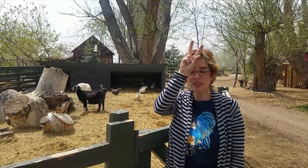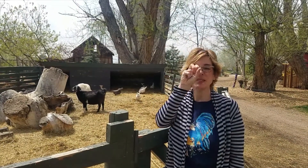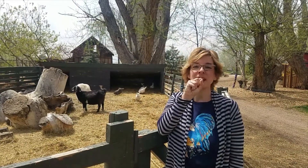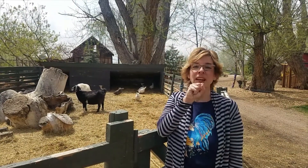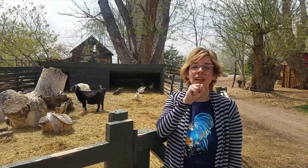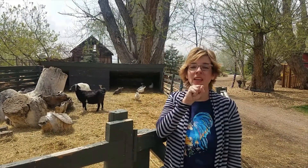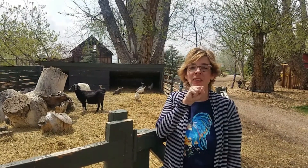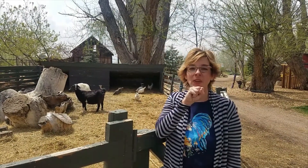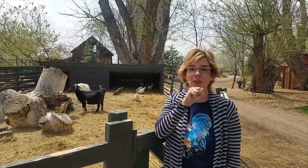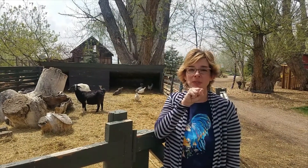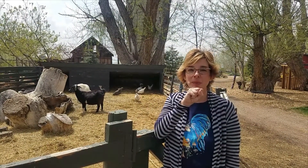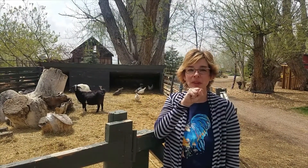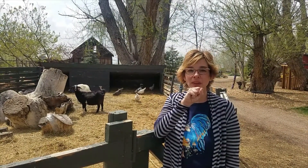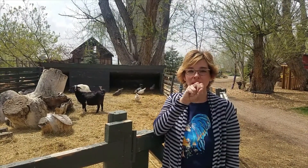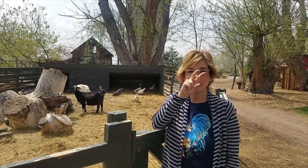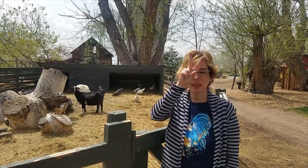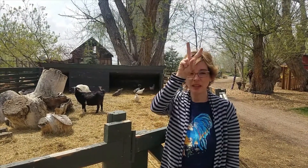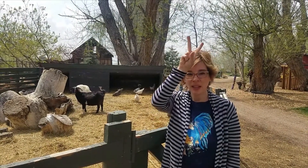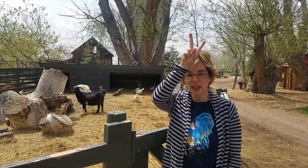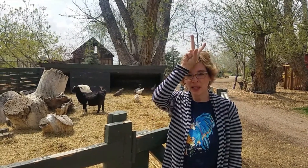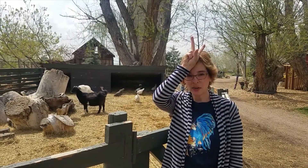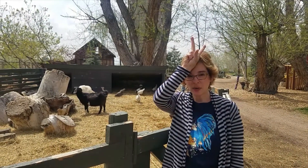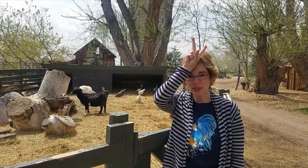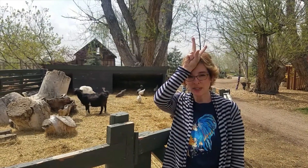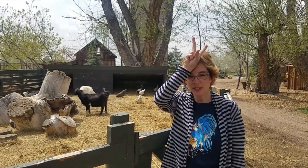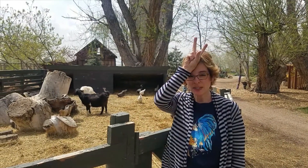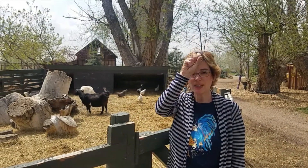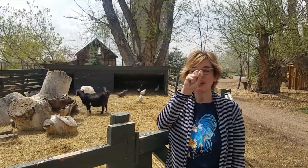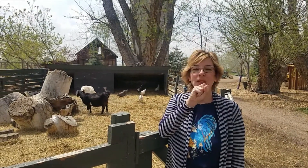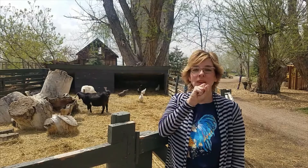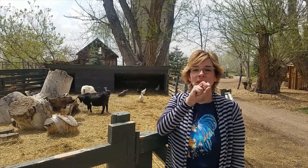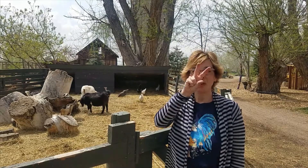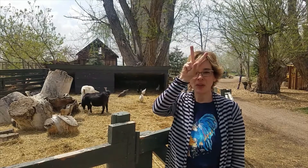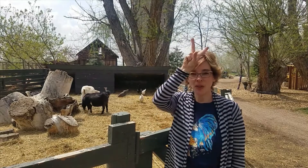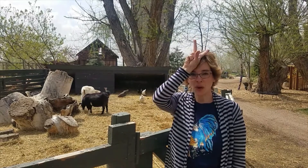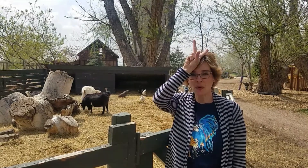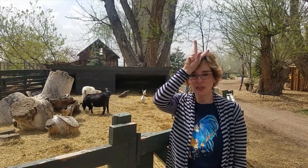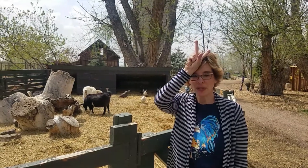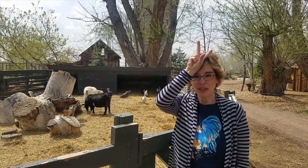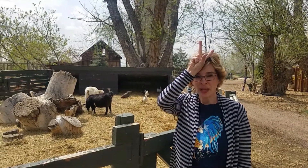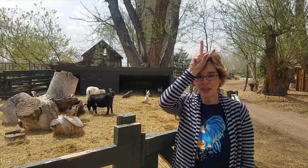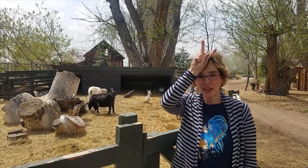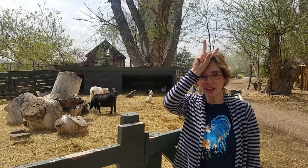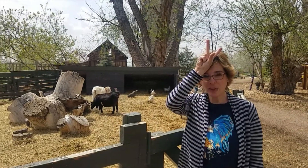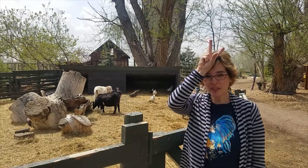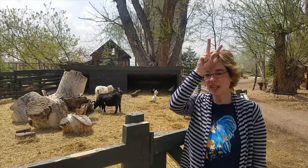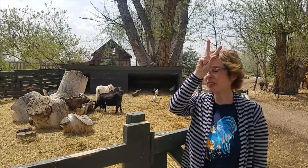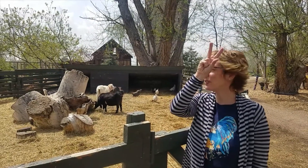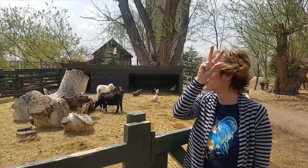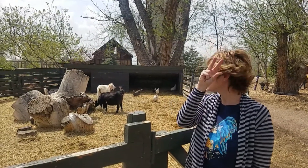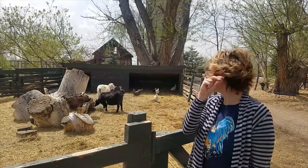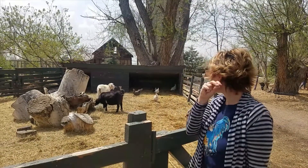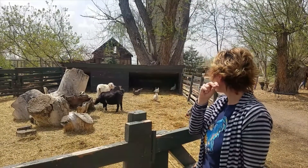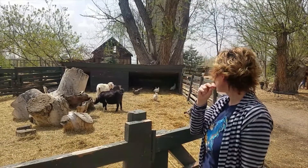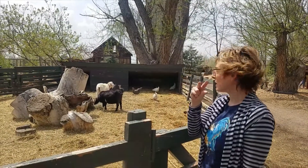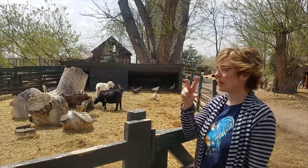is like the goat's beard and horns. Goat. And then I noticed that there's some chickens in the